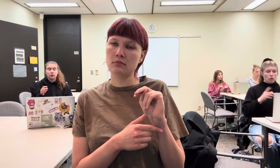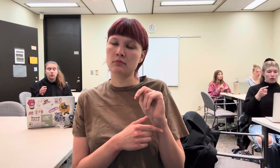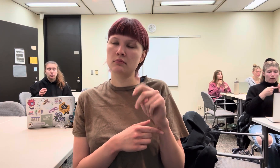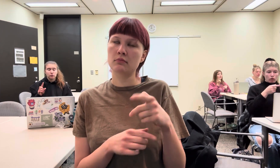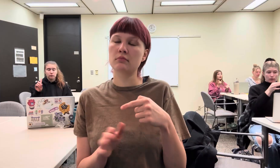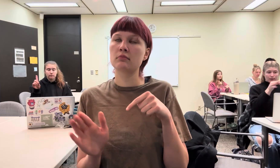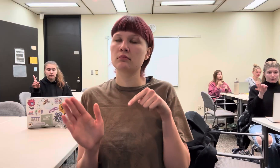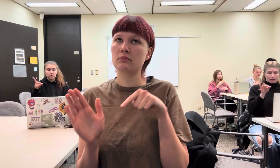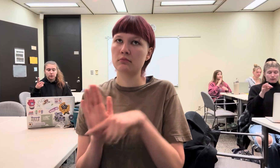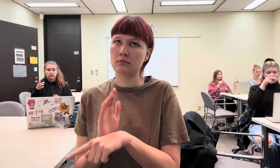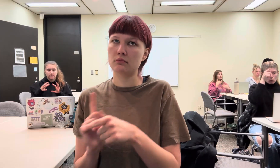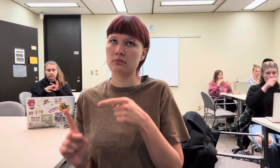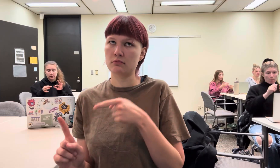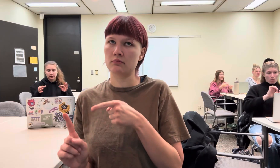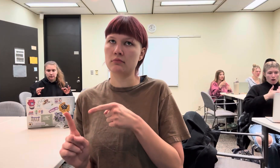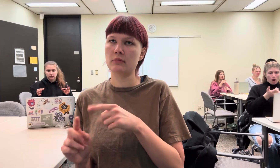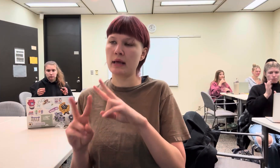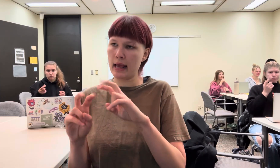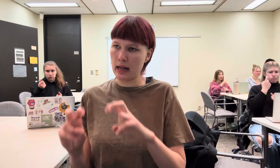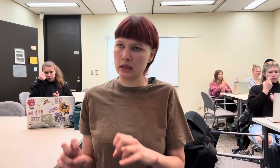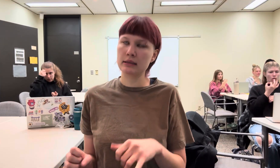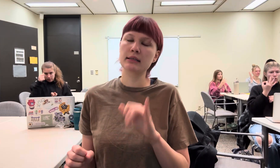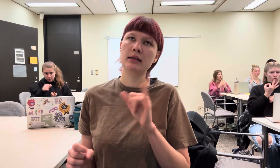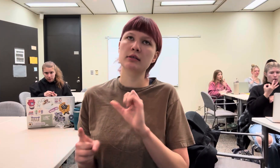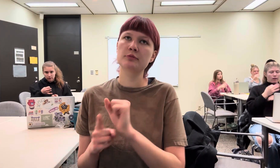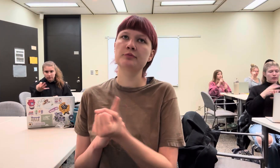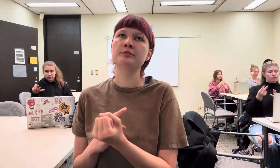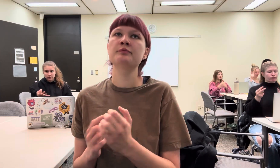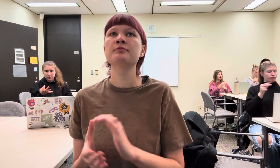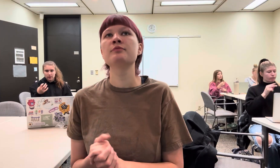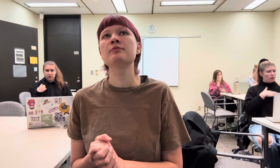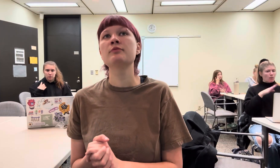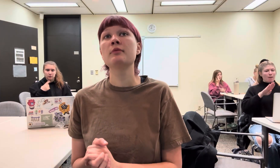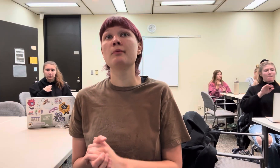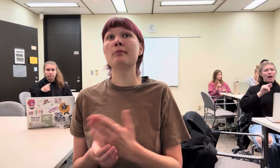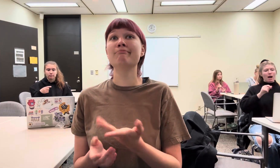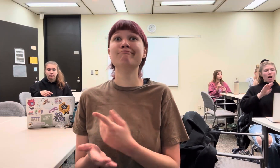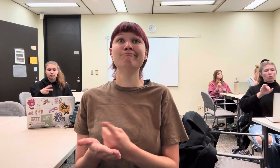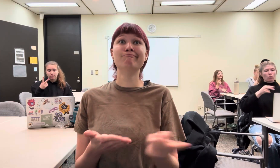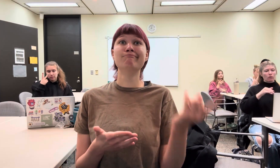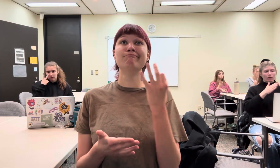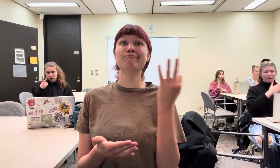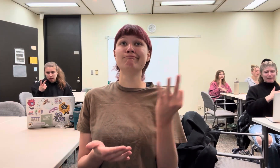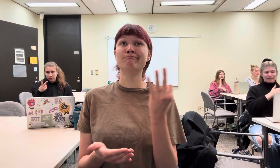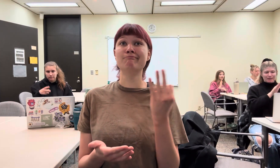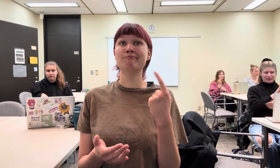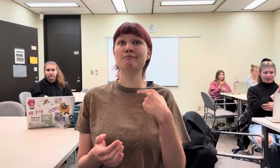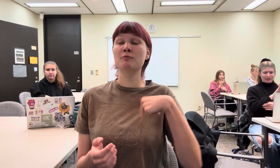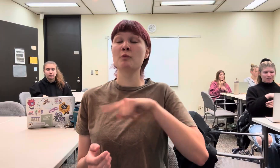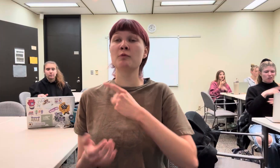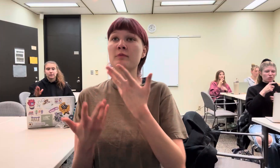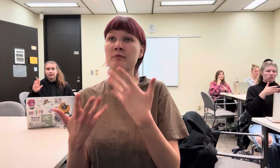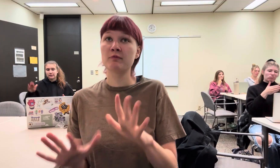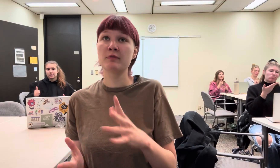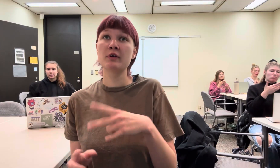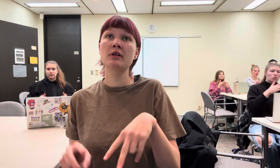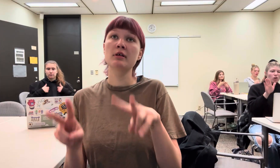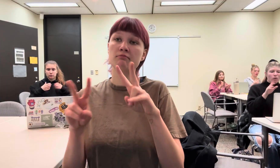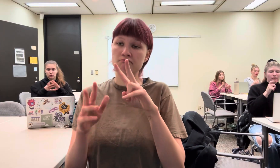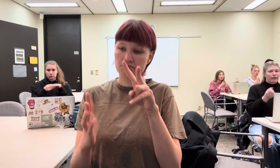on Friday we looked at the biography piece of his that was pretty generic. It didn't have a whole lot of emotion charged in it. Think about how the word choice